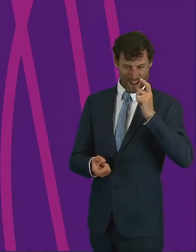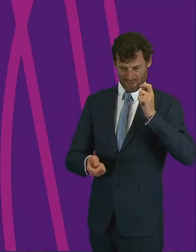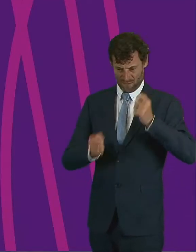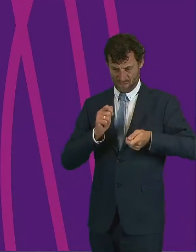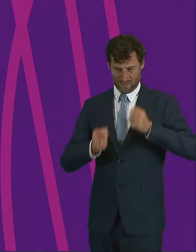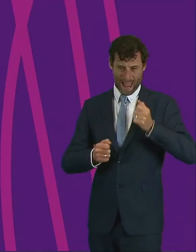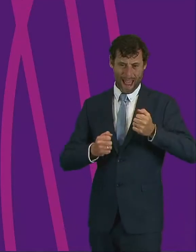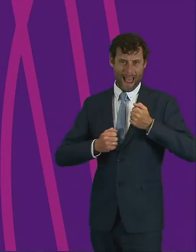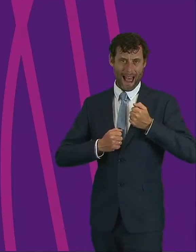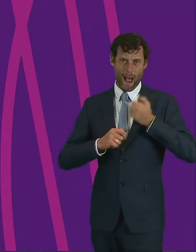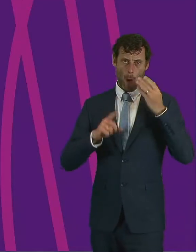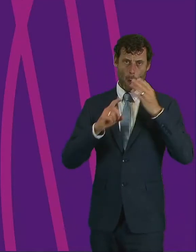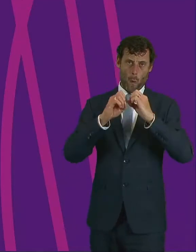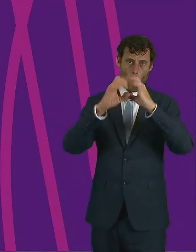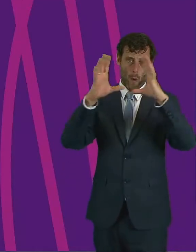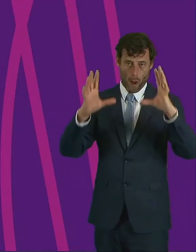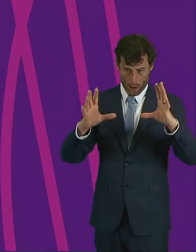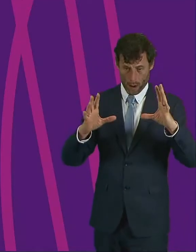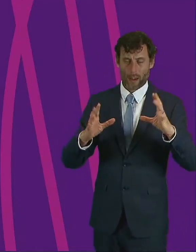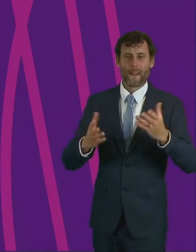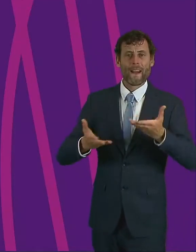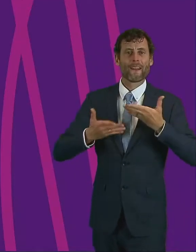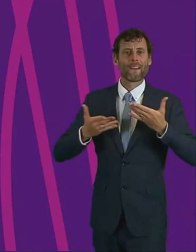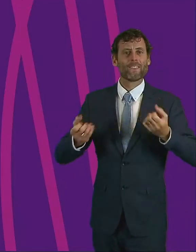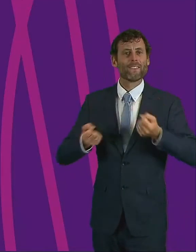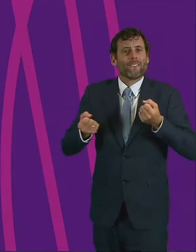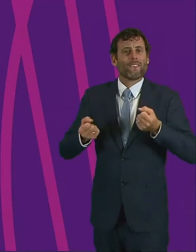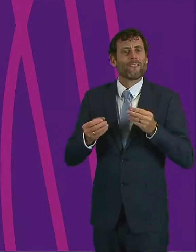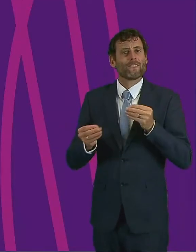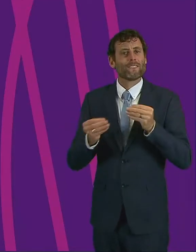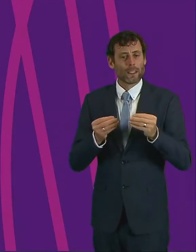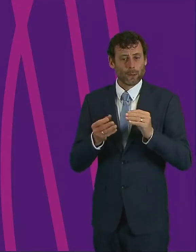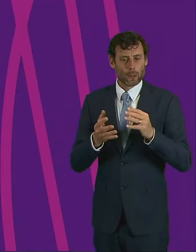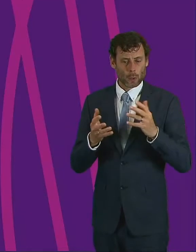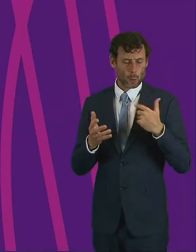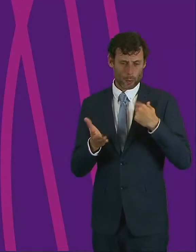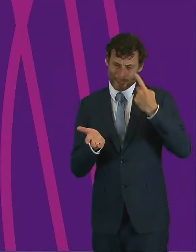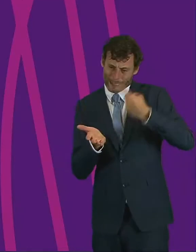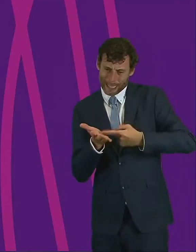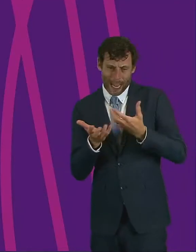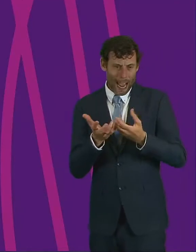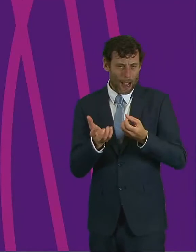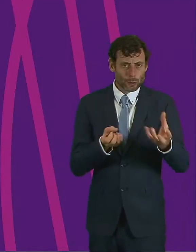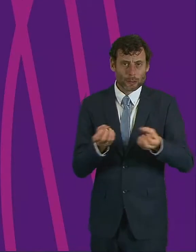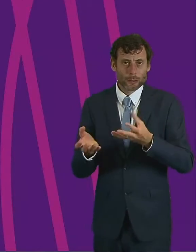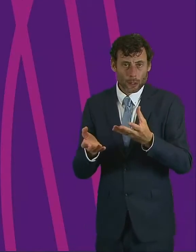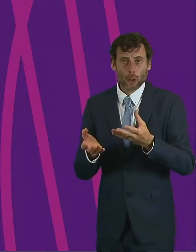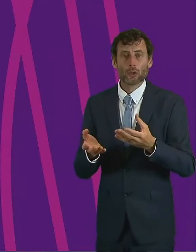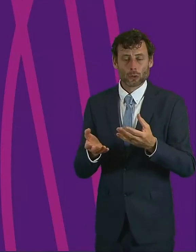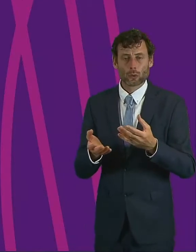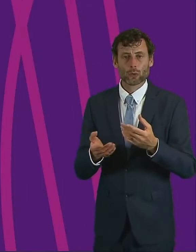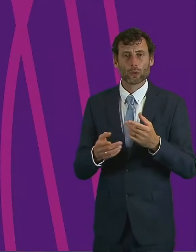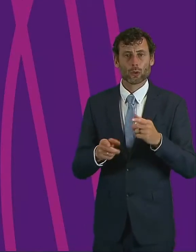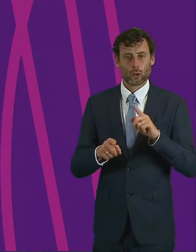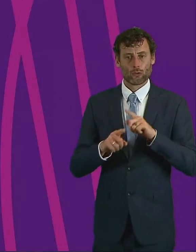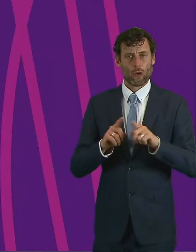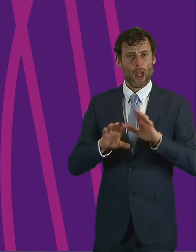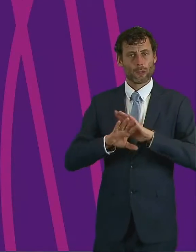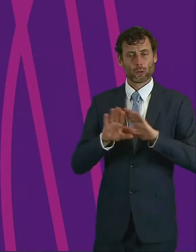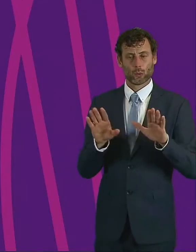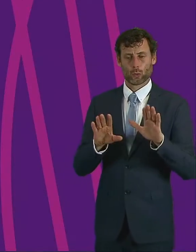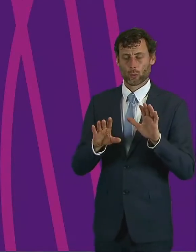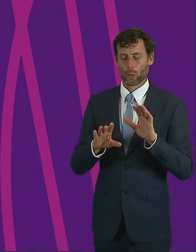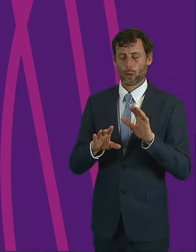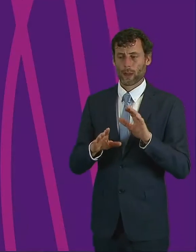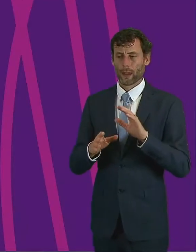temporary loosening of Scotland's fiscal flexibilities and provide a guarantee against negative Barnett consequentials being applied to the budget in